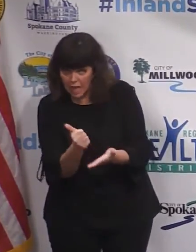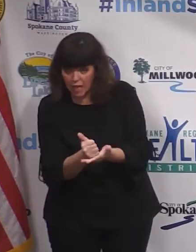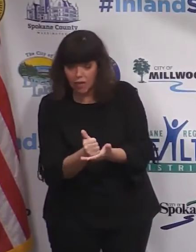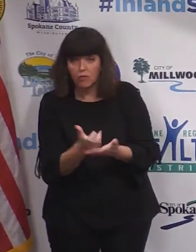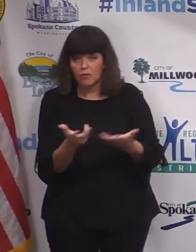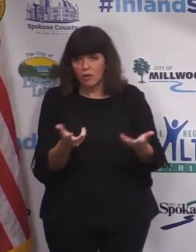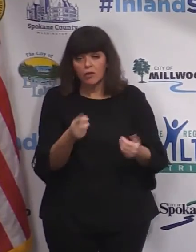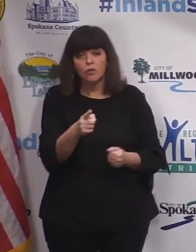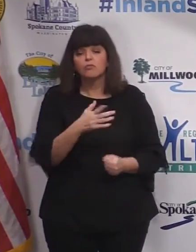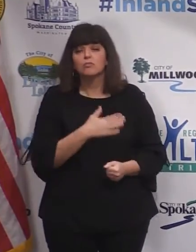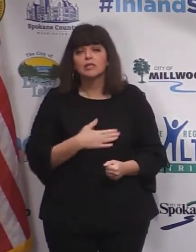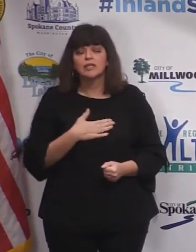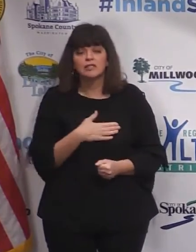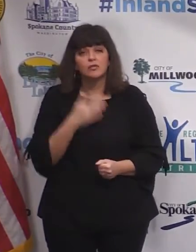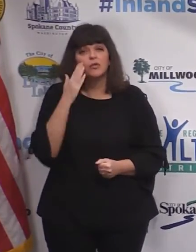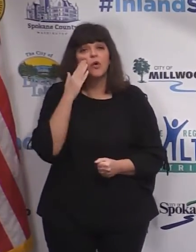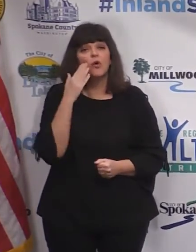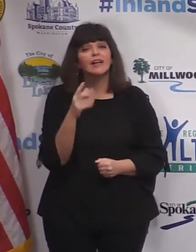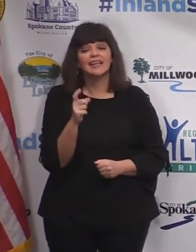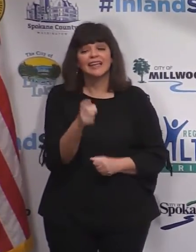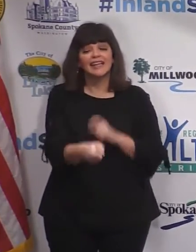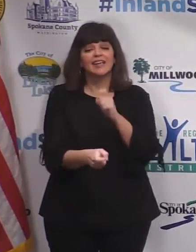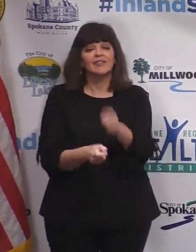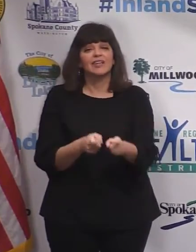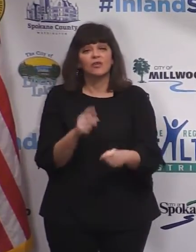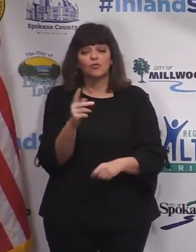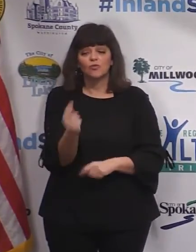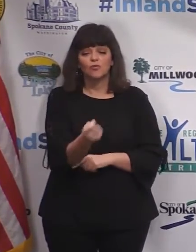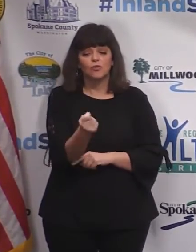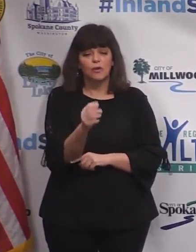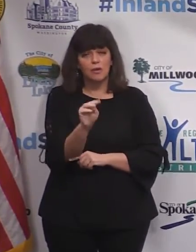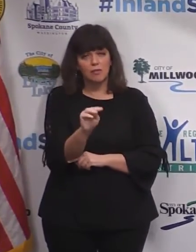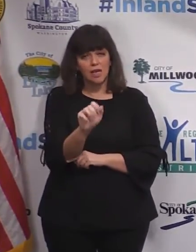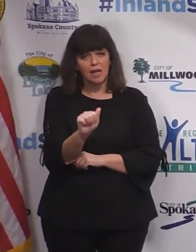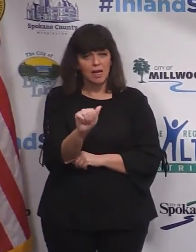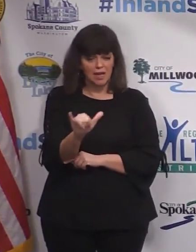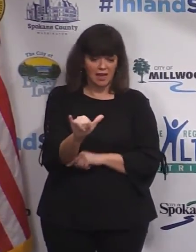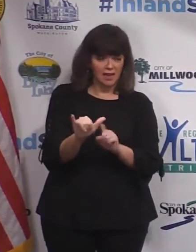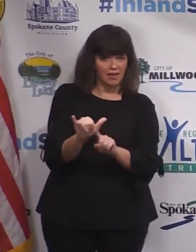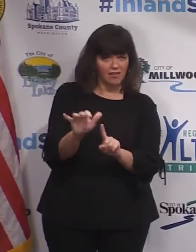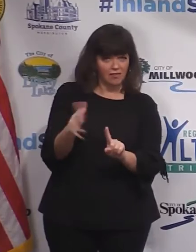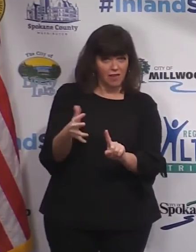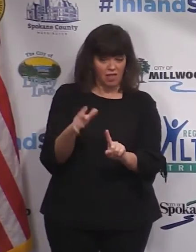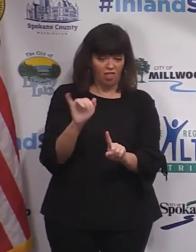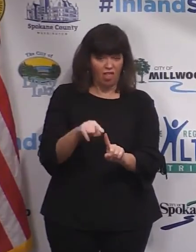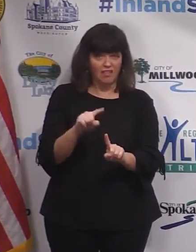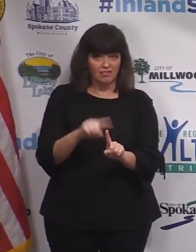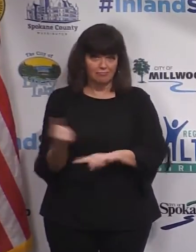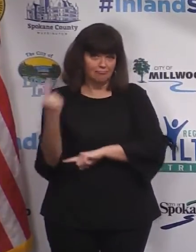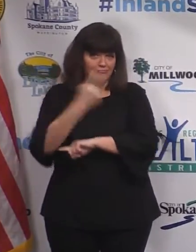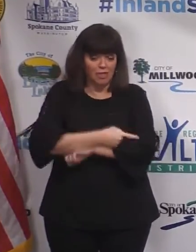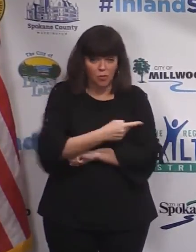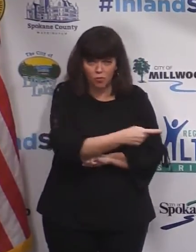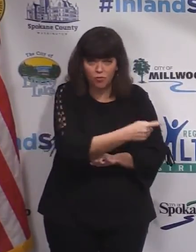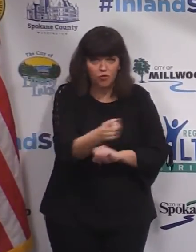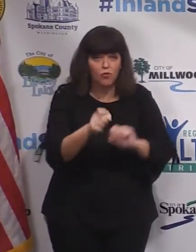participate, Giving Tuesday on May 5th, that's an excellent opportunity to make a difference. I also wanted to take a moment